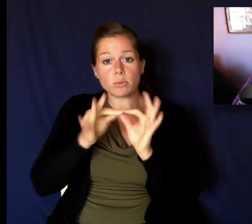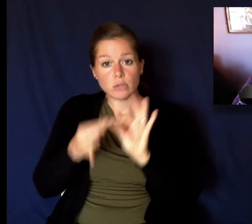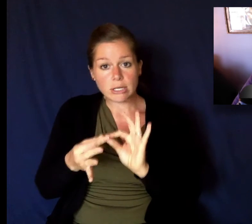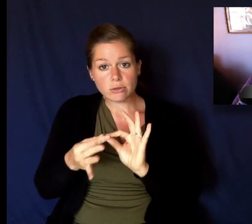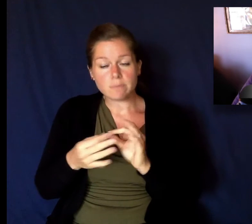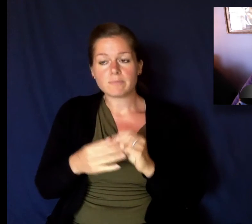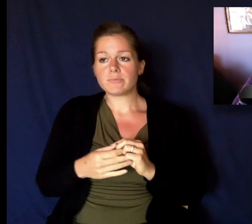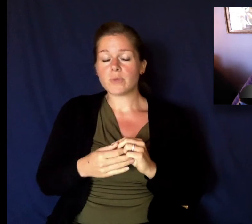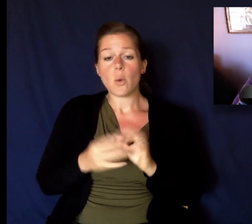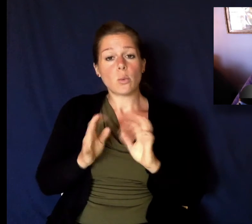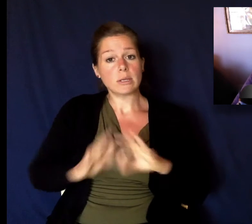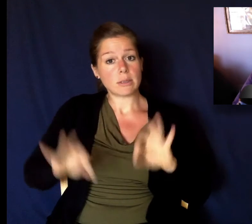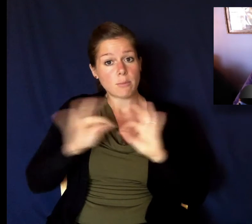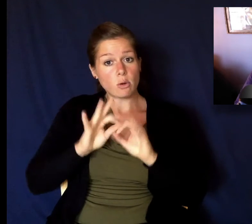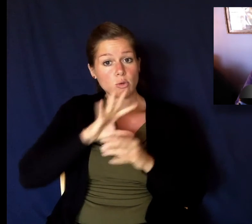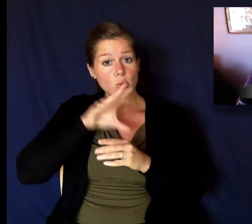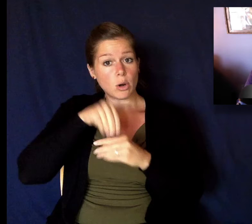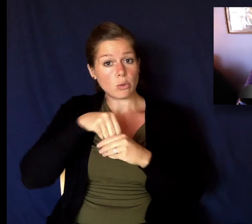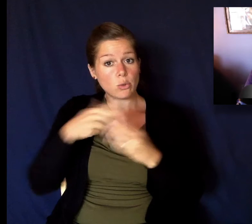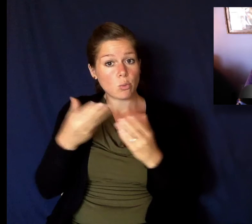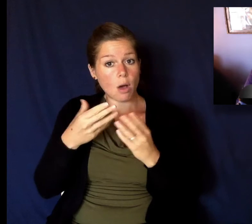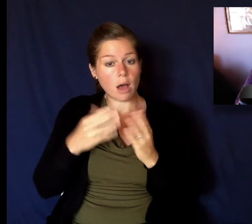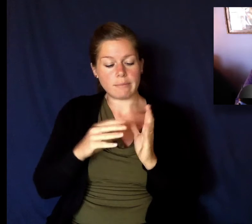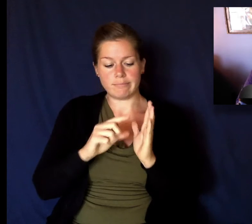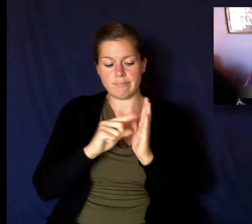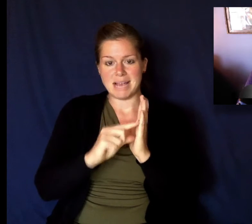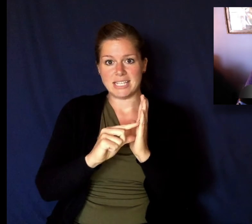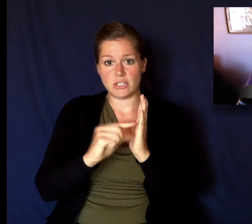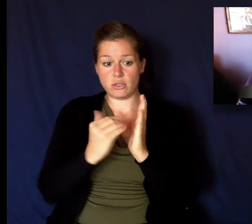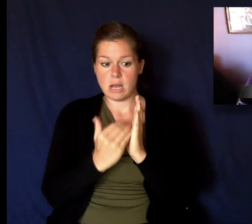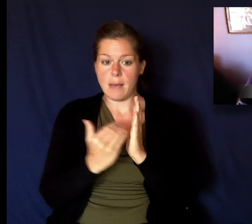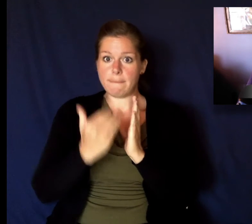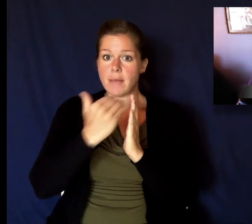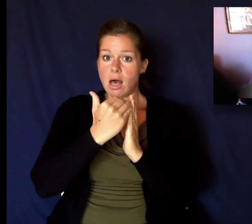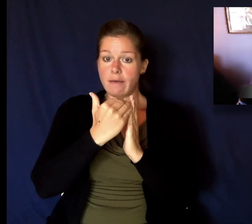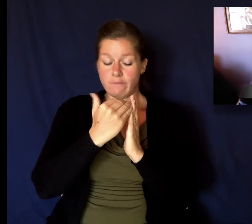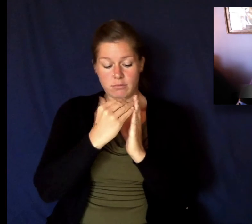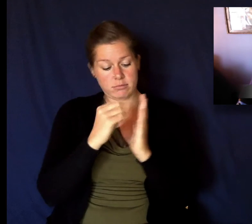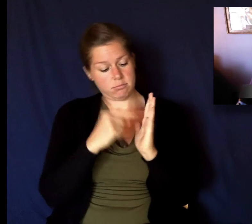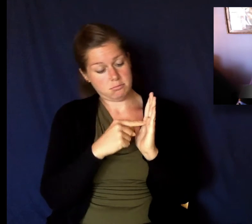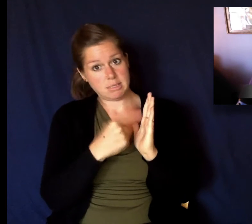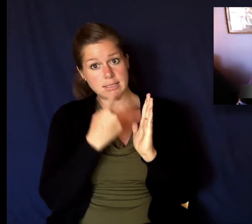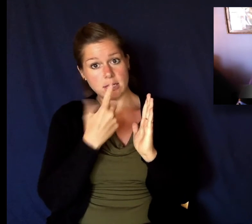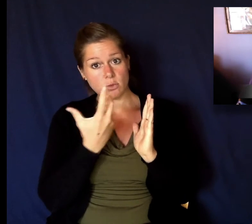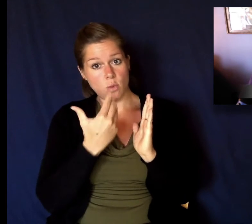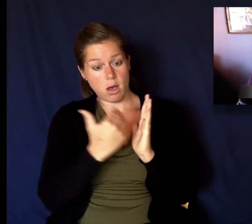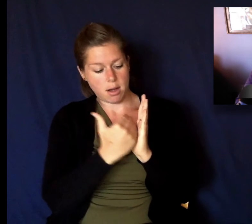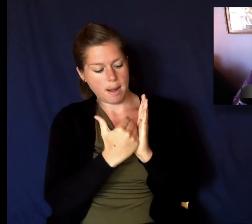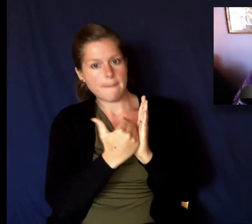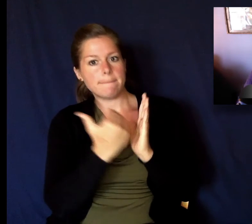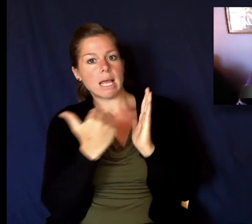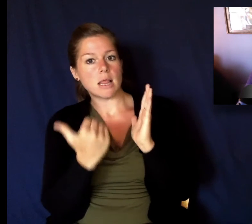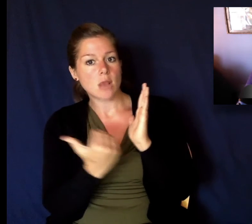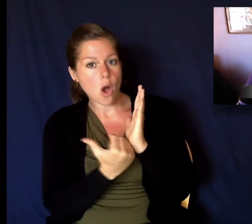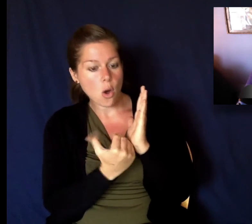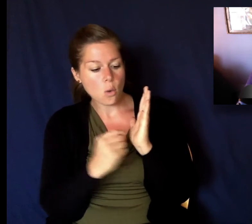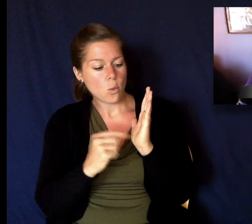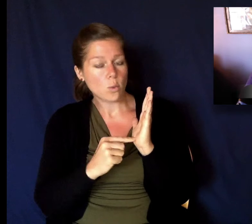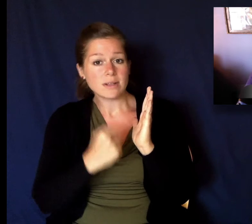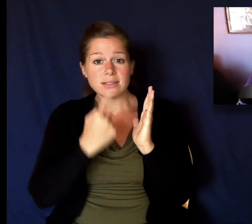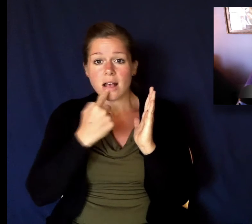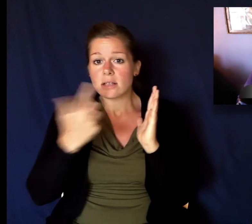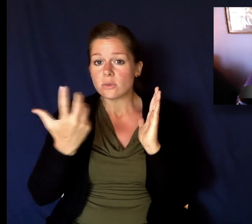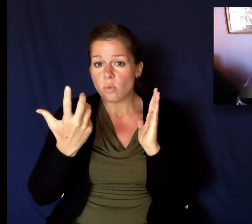in context. So what was above the passage? What's below the passage? Is it a continued train of